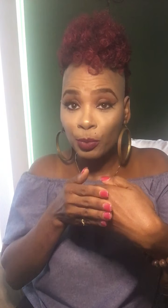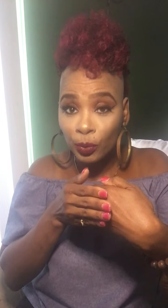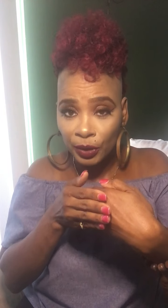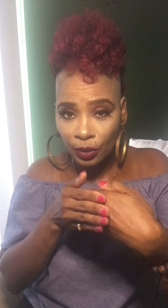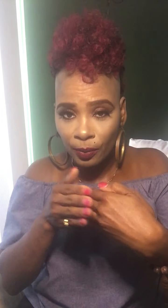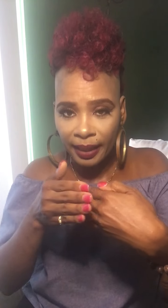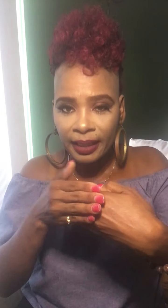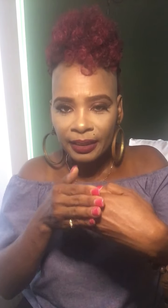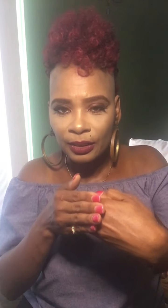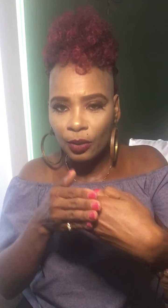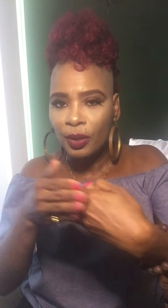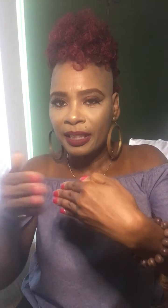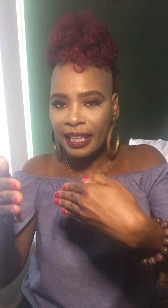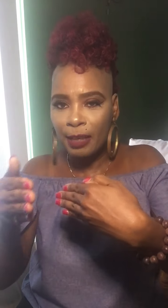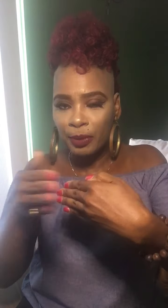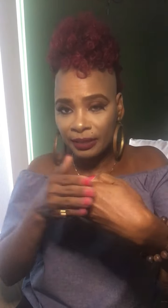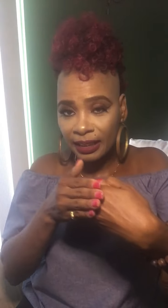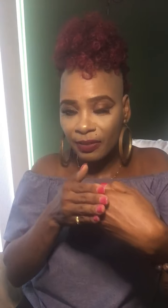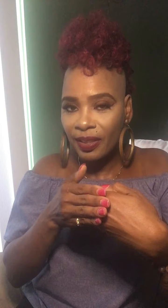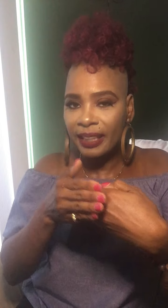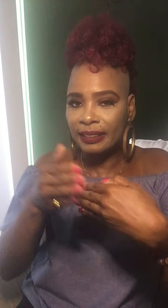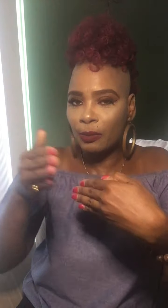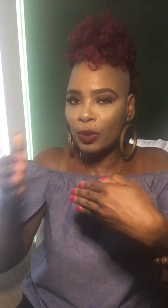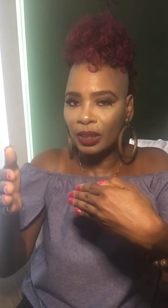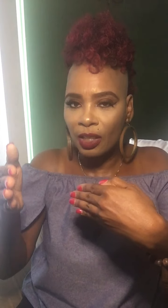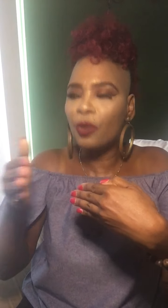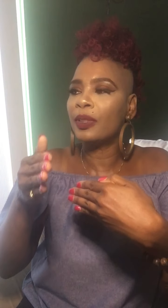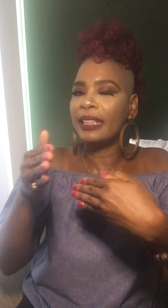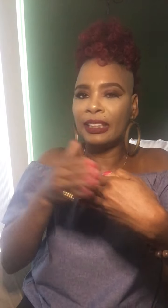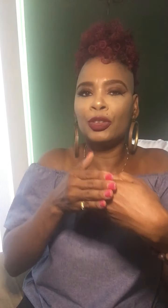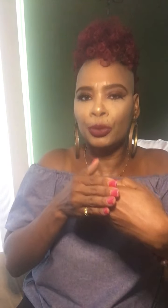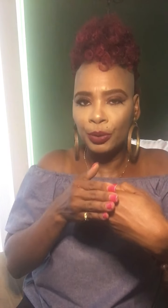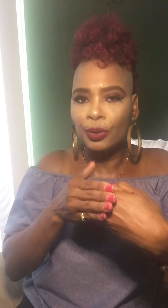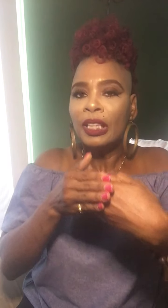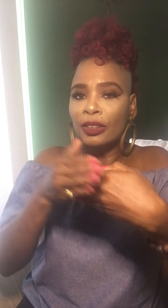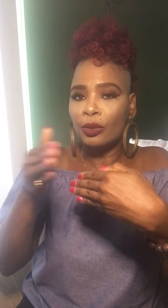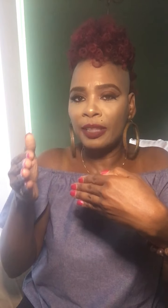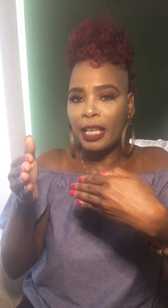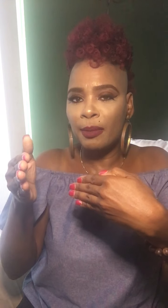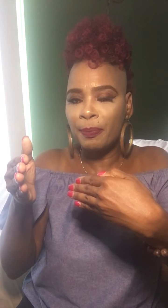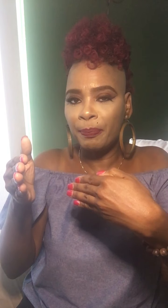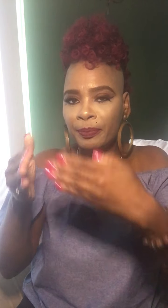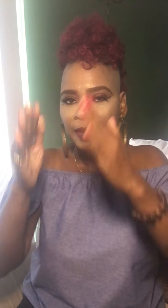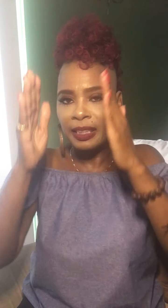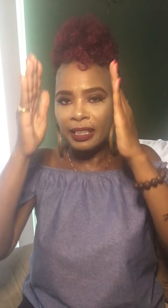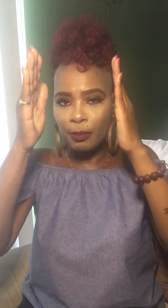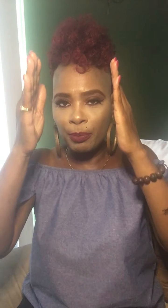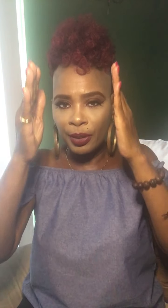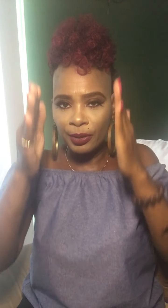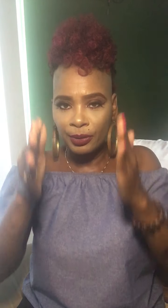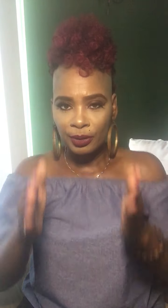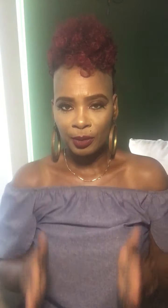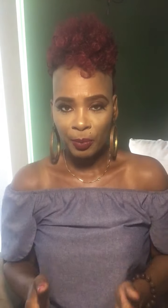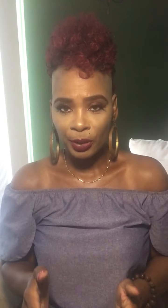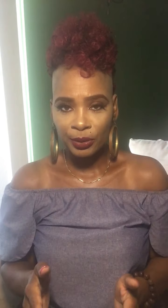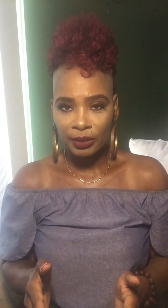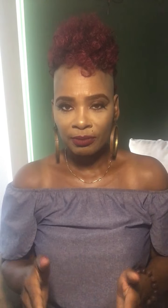moving to the right. So neighbor, signifying someone over next to you. So neighbor, and then a burr, the person.